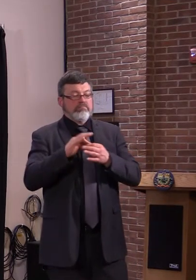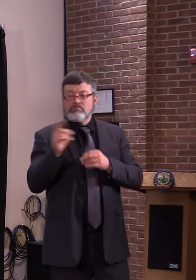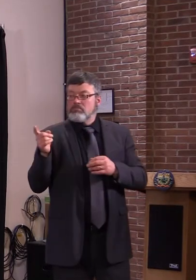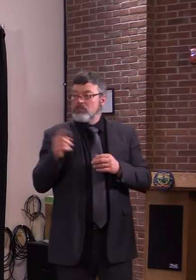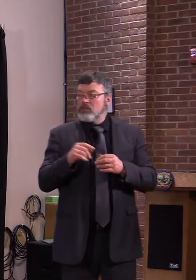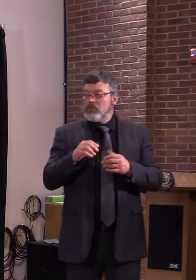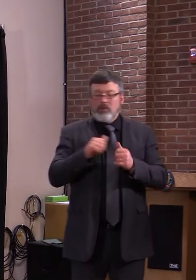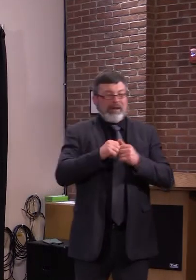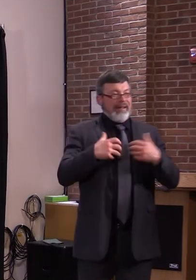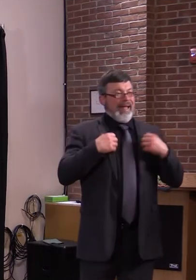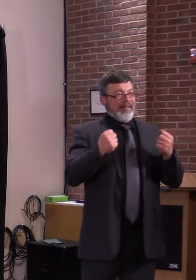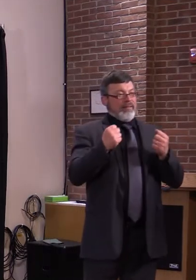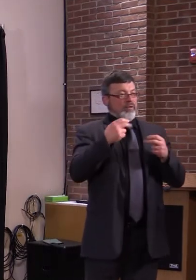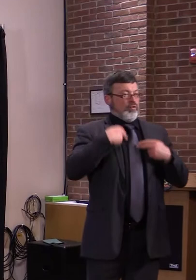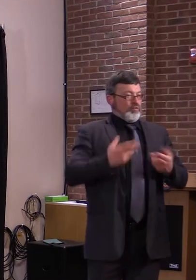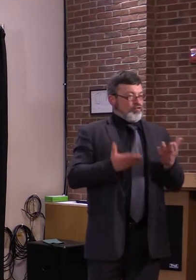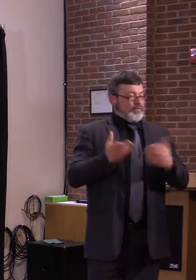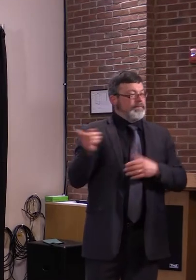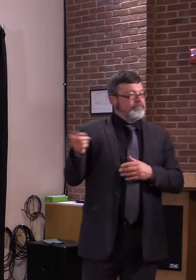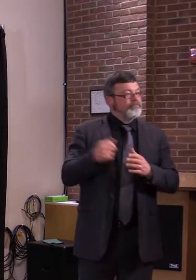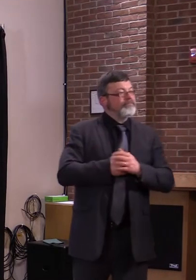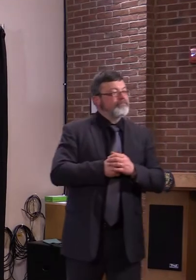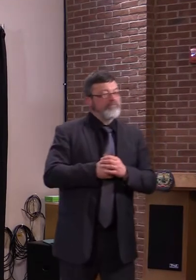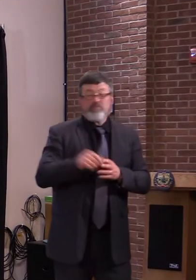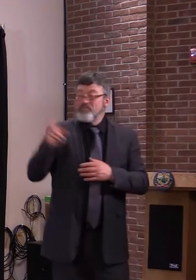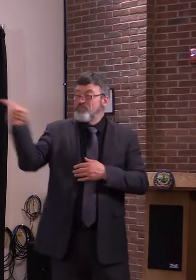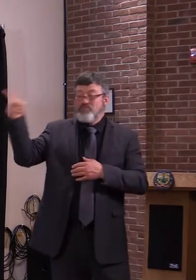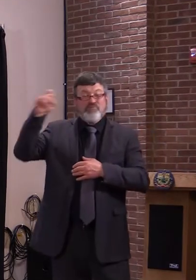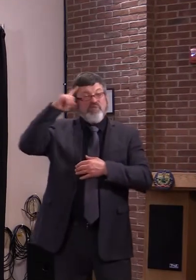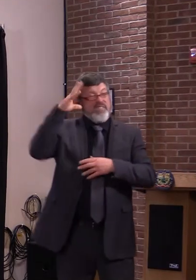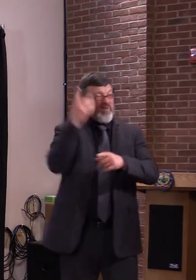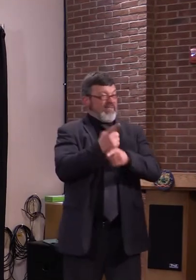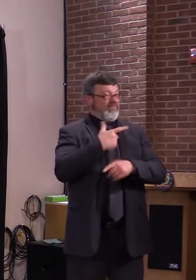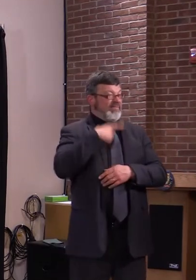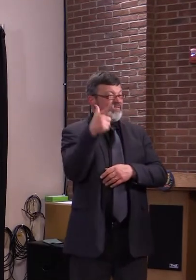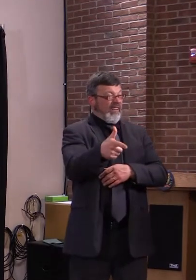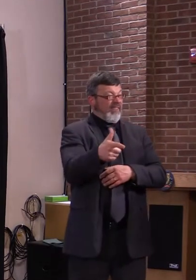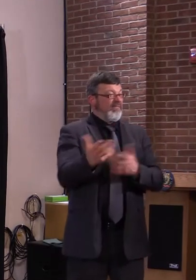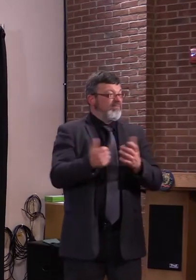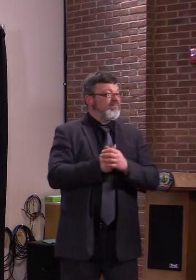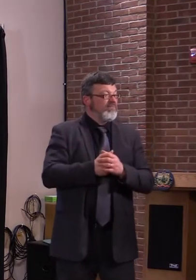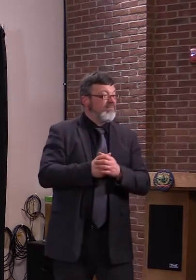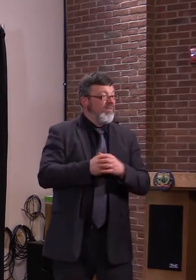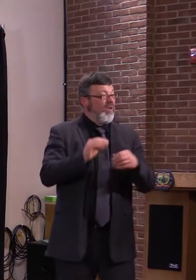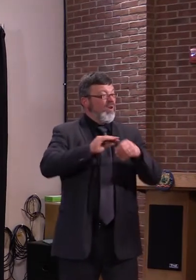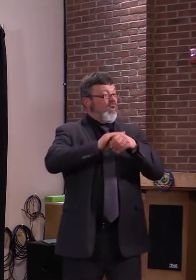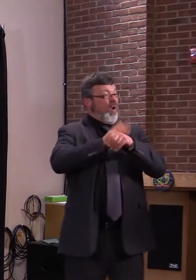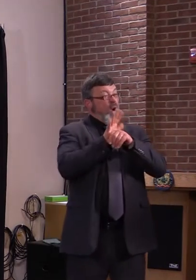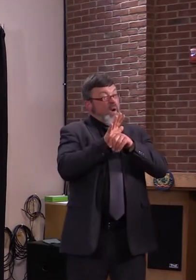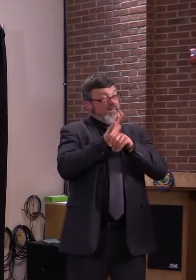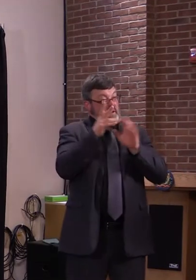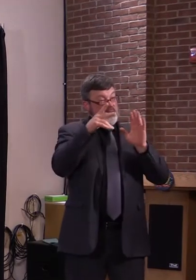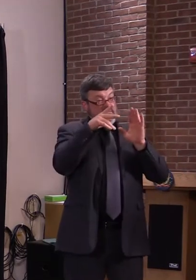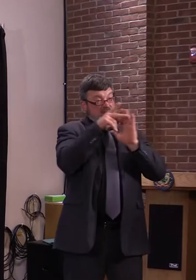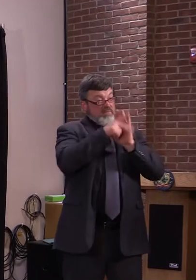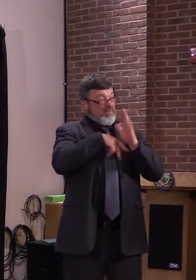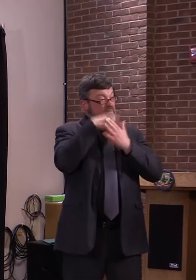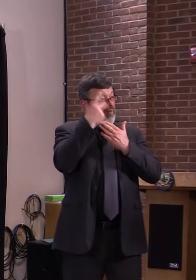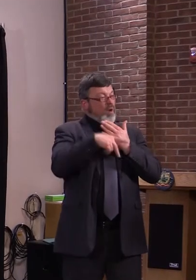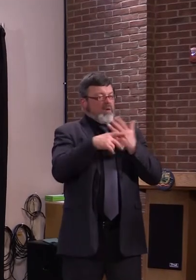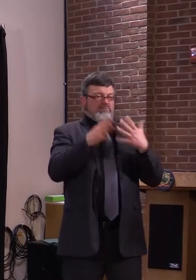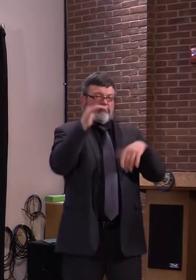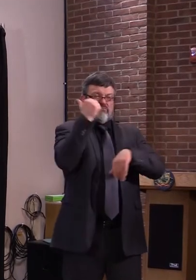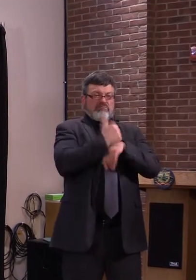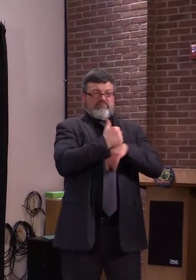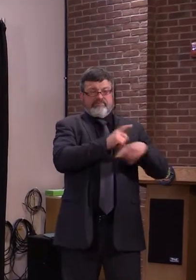Thank you, Governor. The governor's absolutely right. We've kept the COVID-related protocols in place, which means that